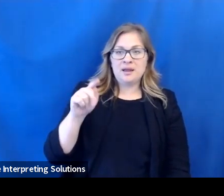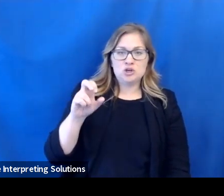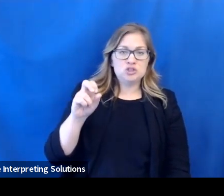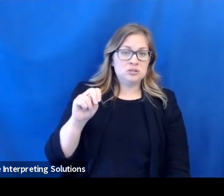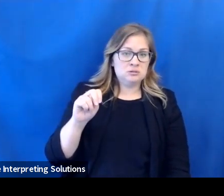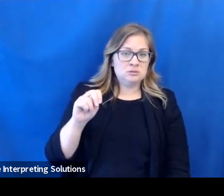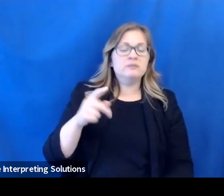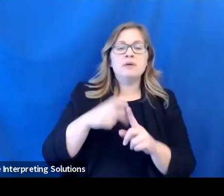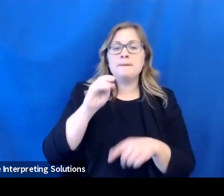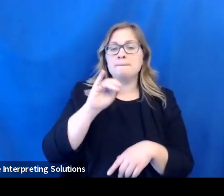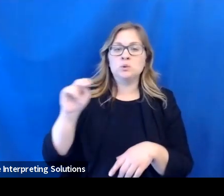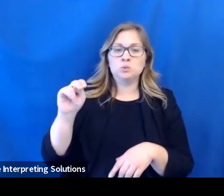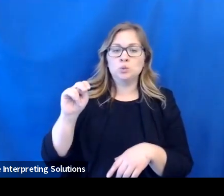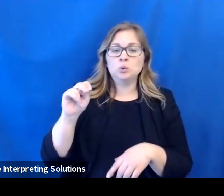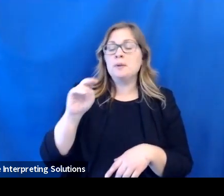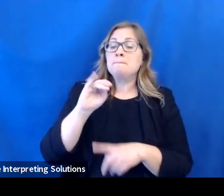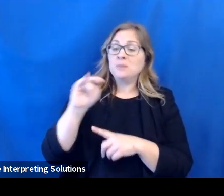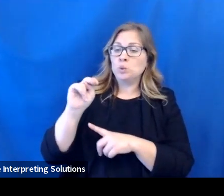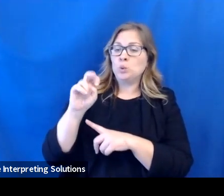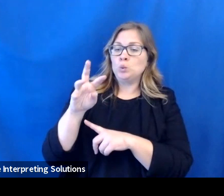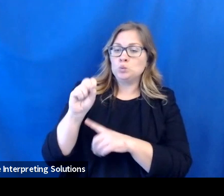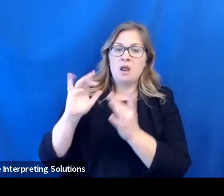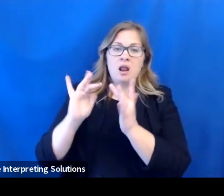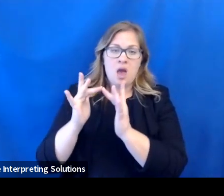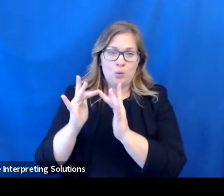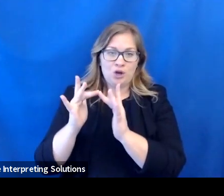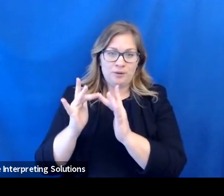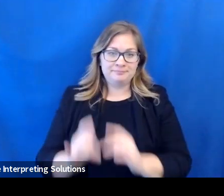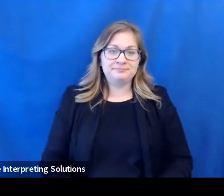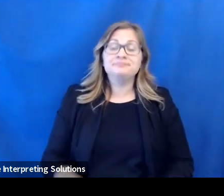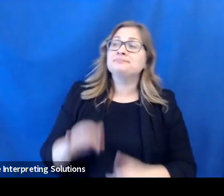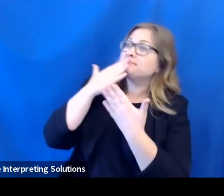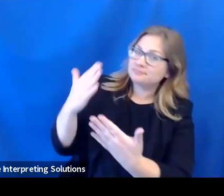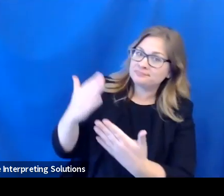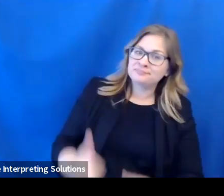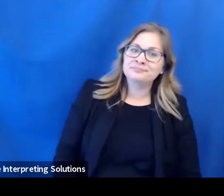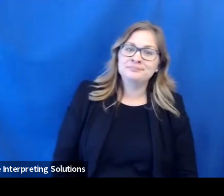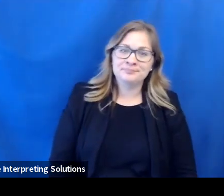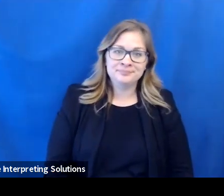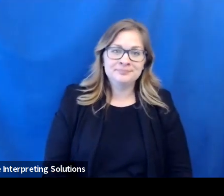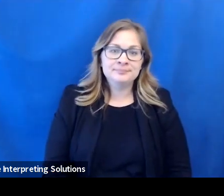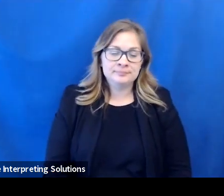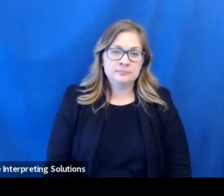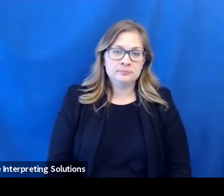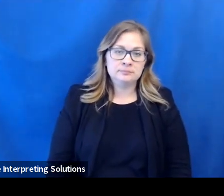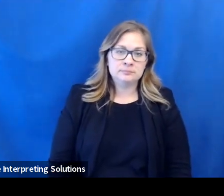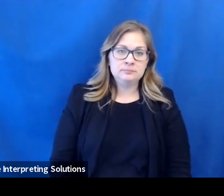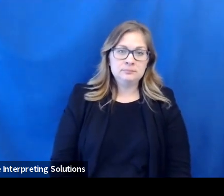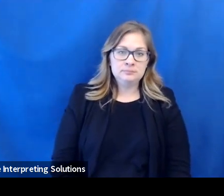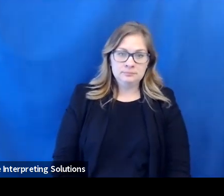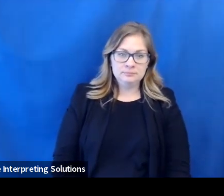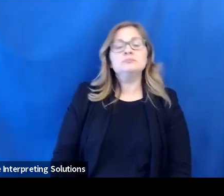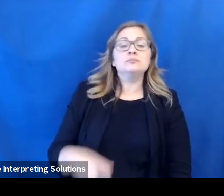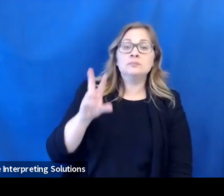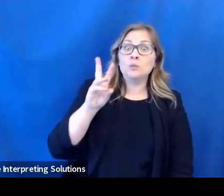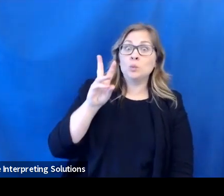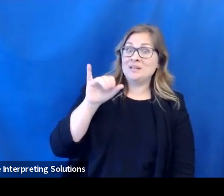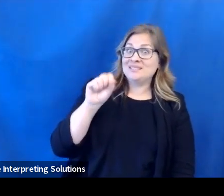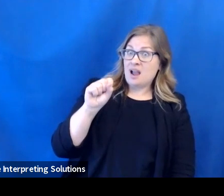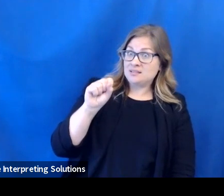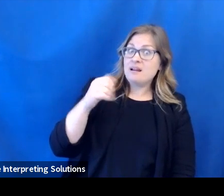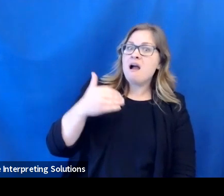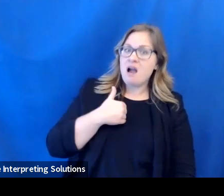for taking my question. Our neighbors in Wisconsin having a primary election today. I'm curious, what are you doing or what